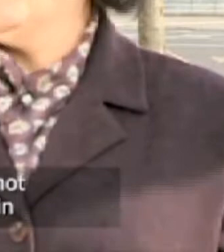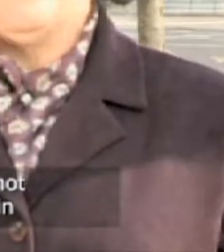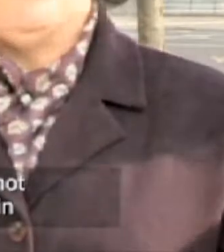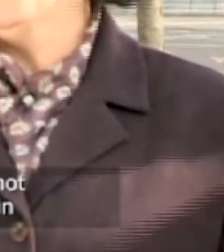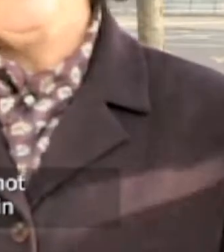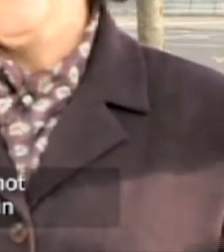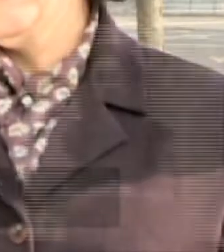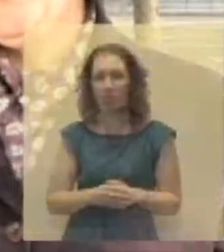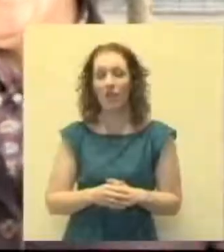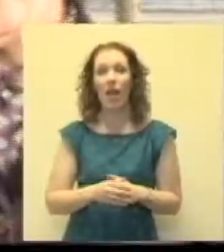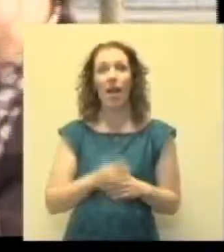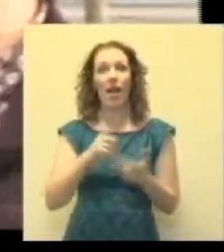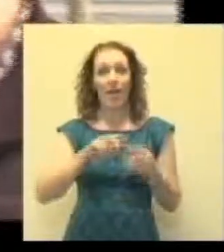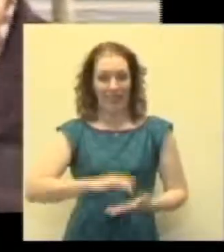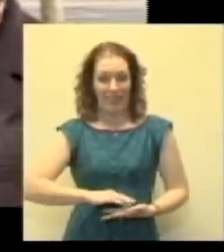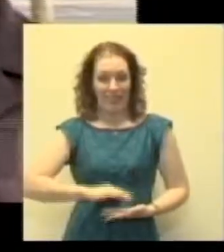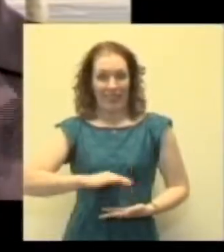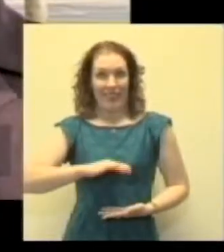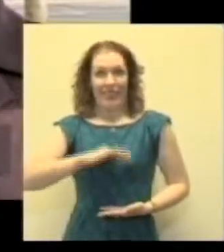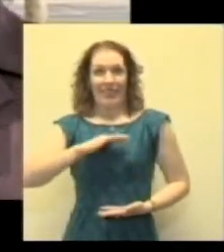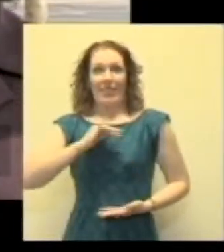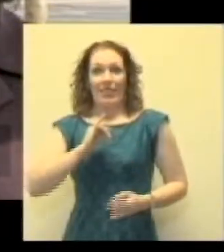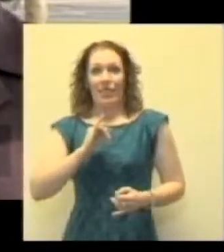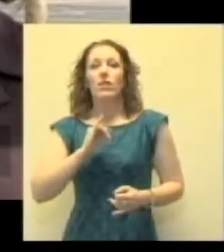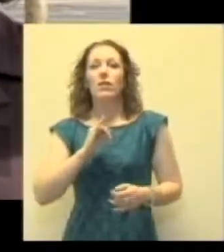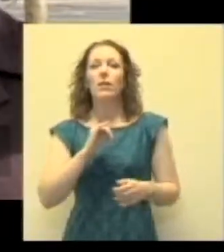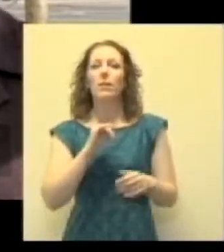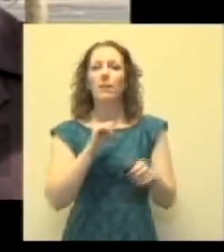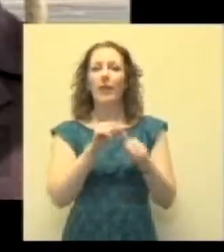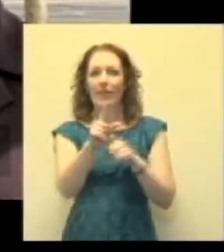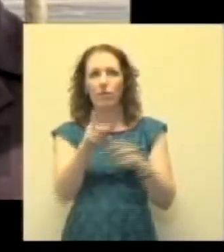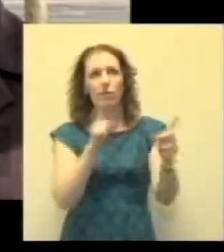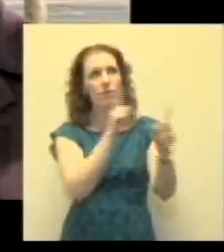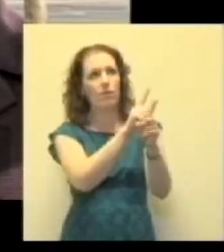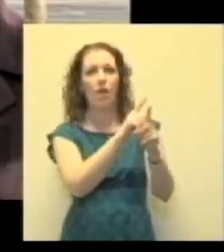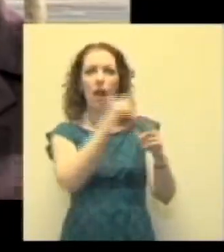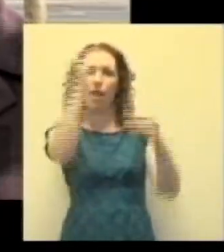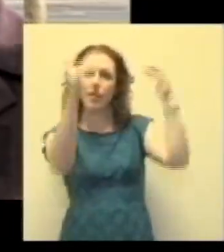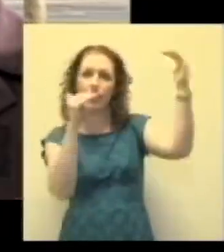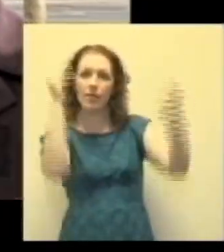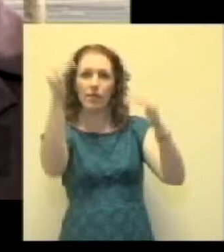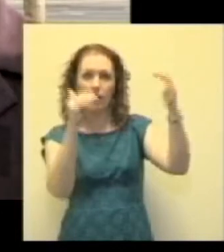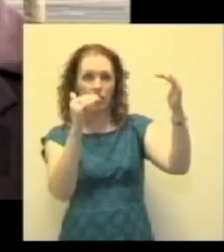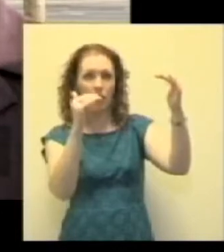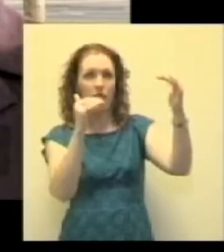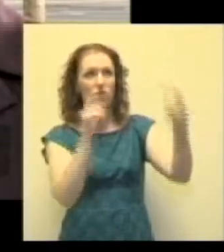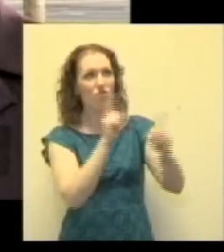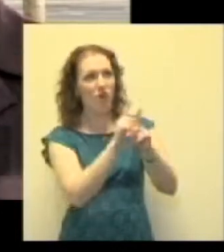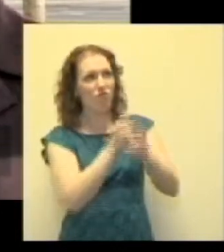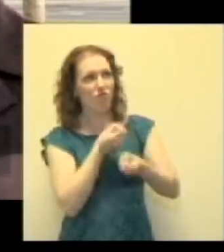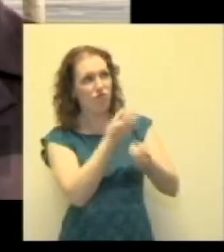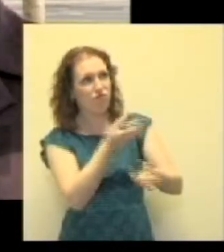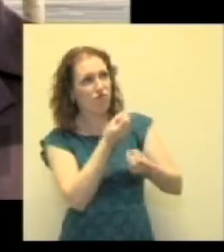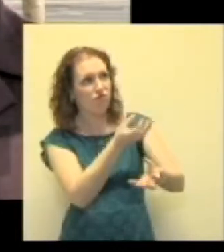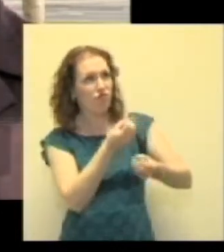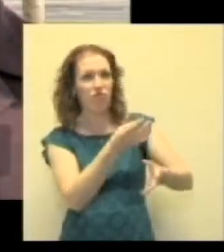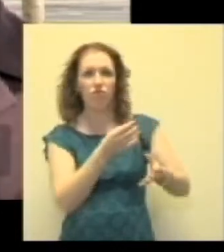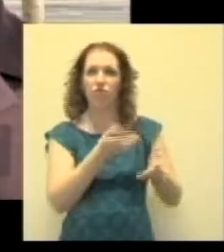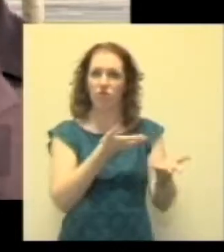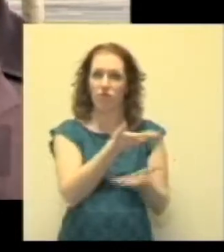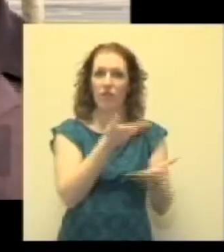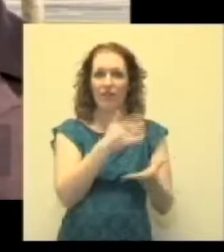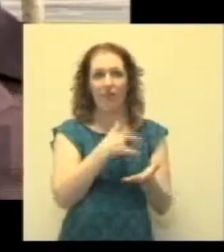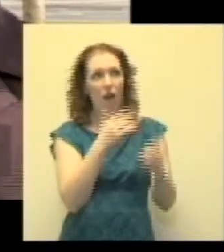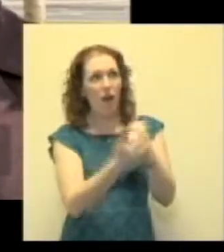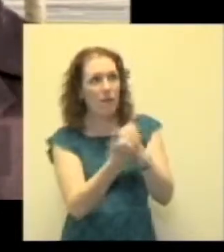not stupid, it's not weak in any way. It's important that you actually get the help you need. So firstly, my advice would be to